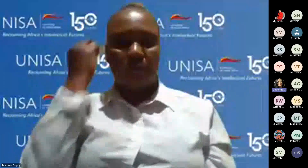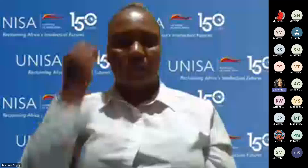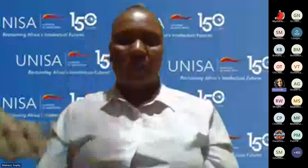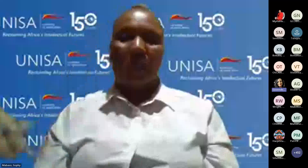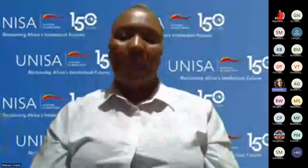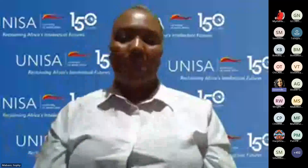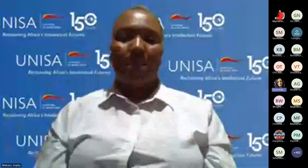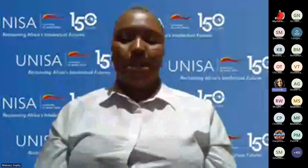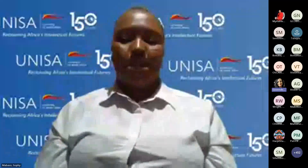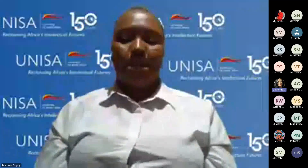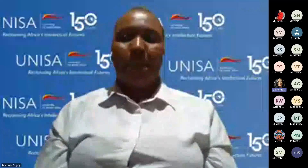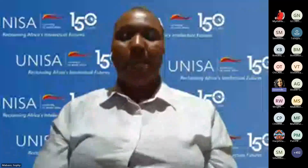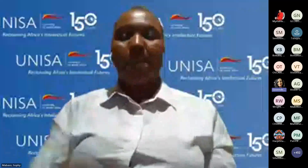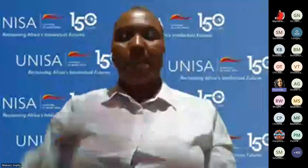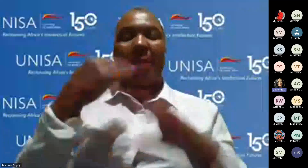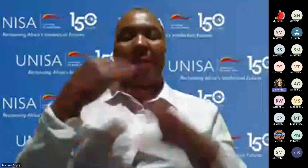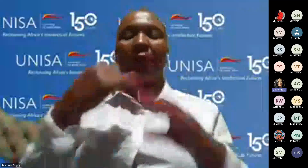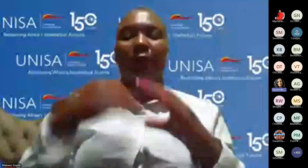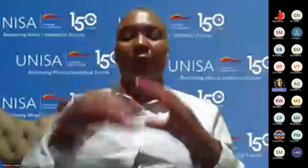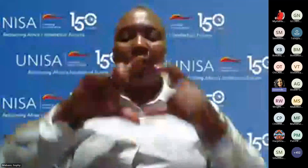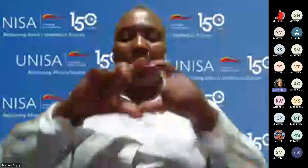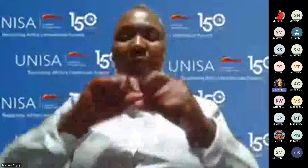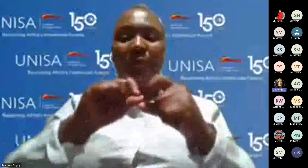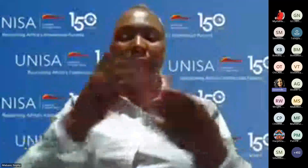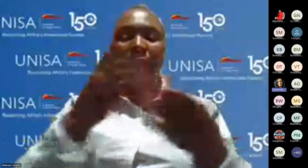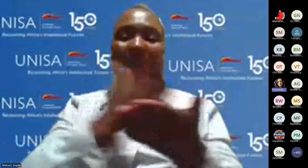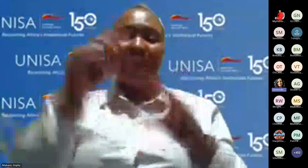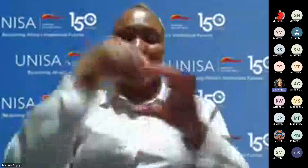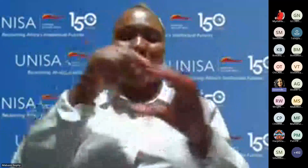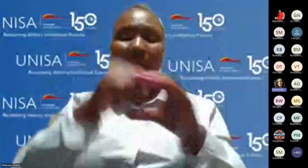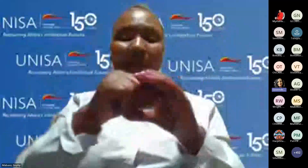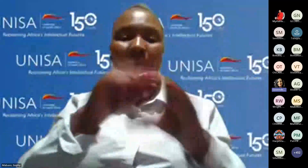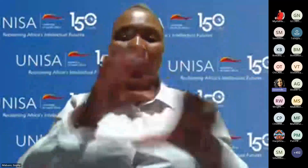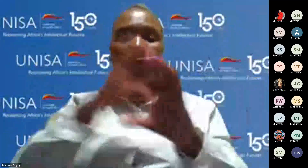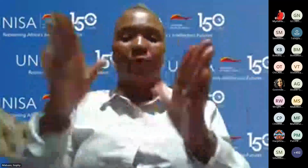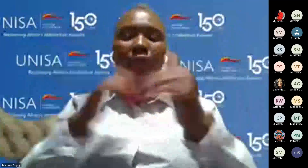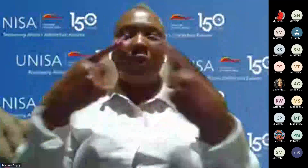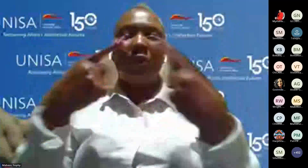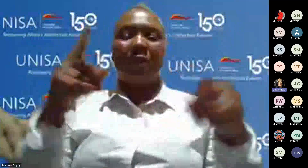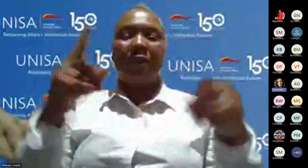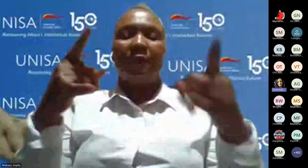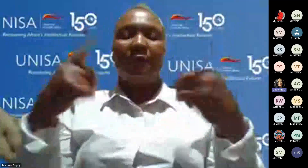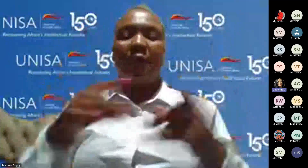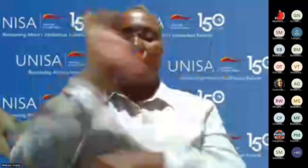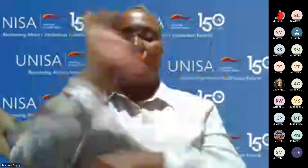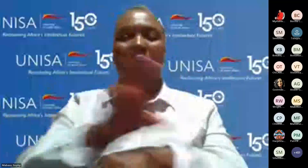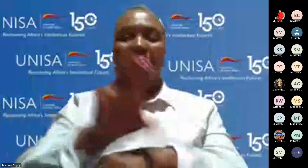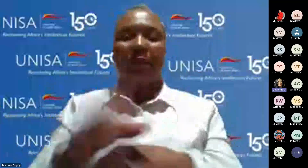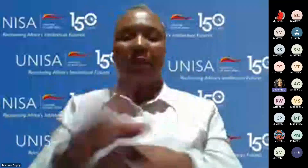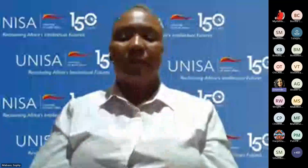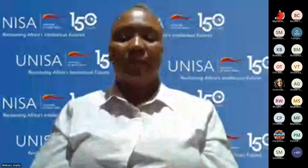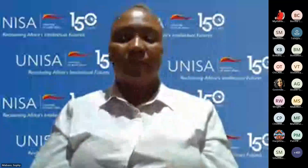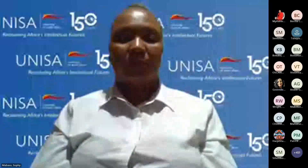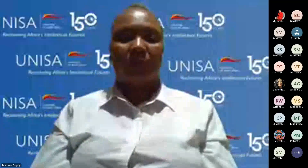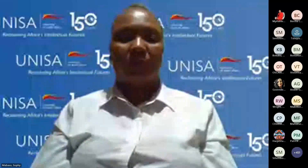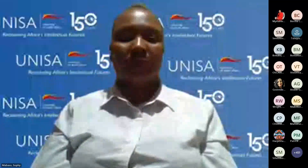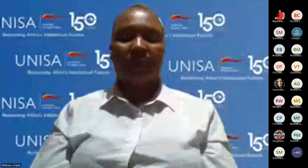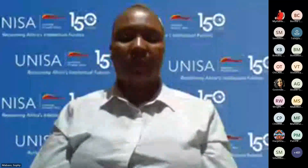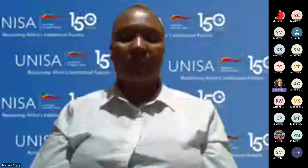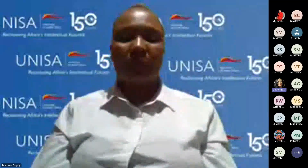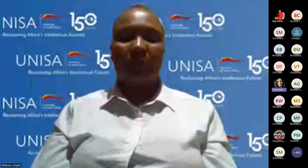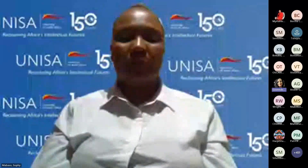Colleagues, the email links are shared in the chat for the different colleges. Okay. Hello,